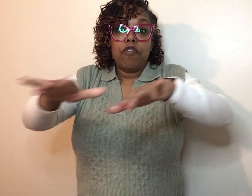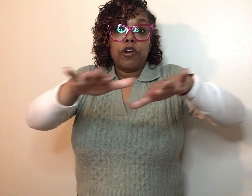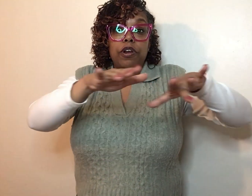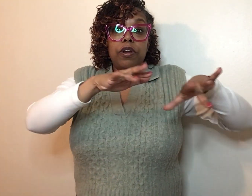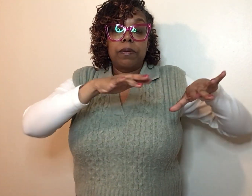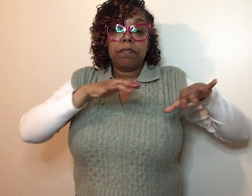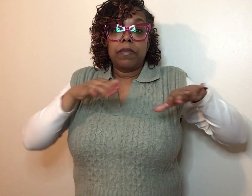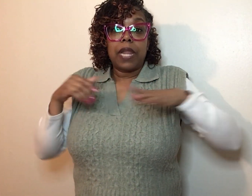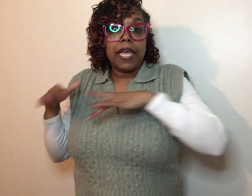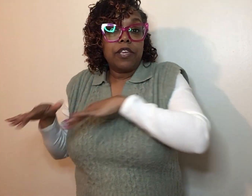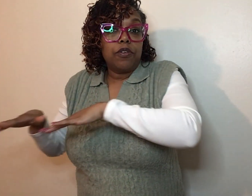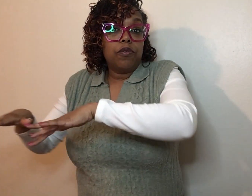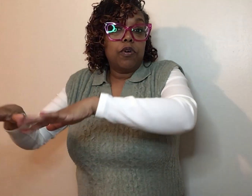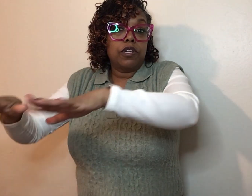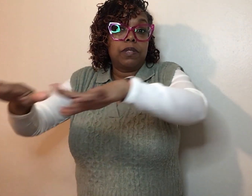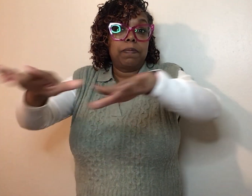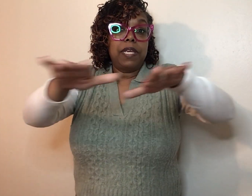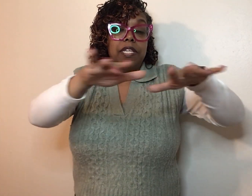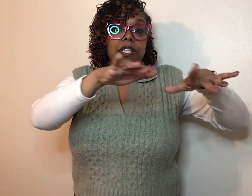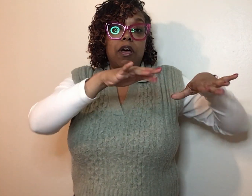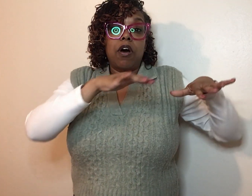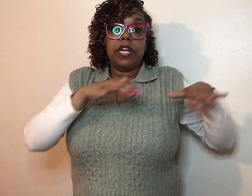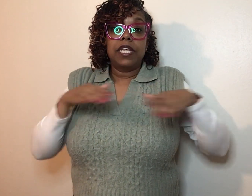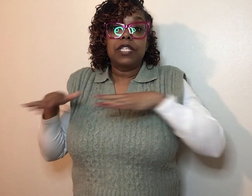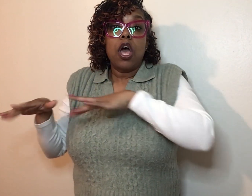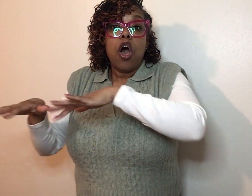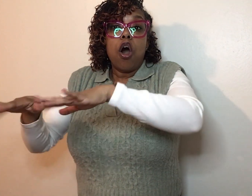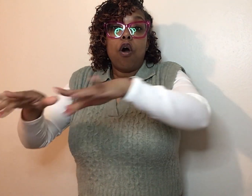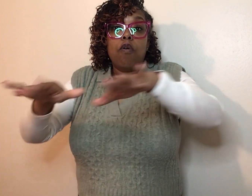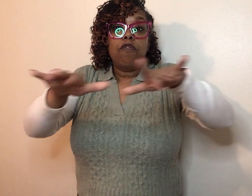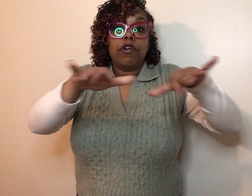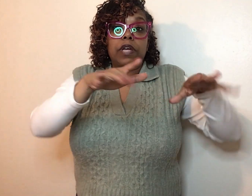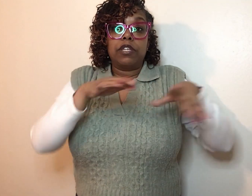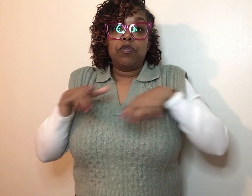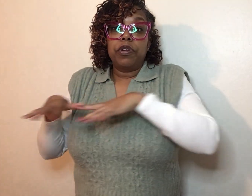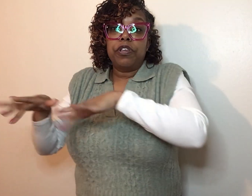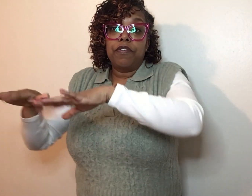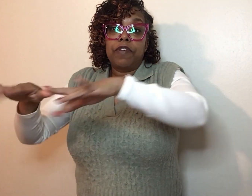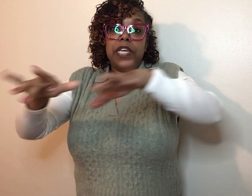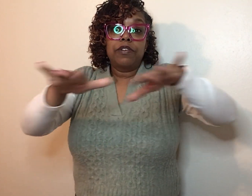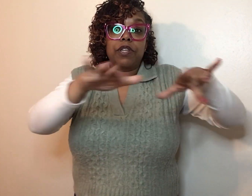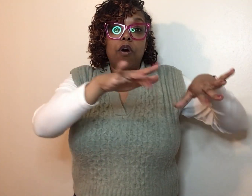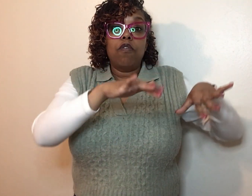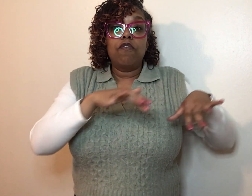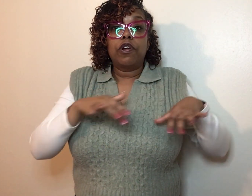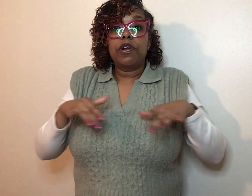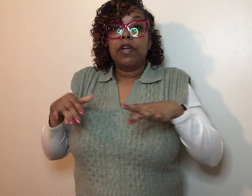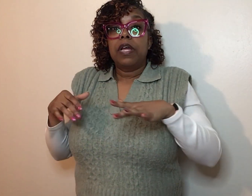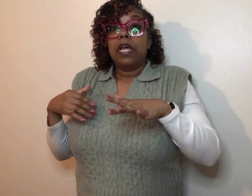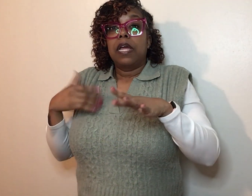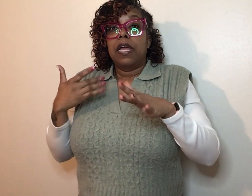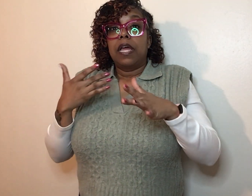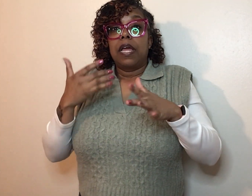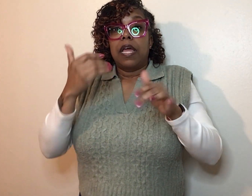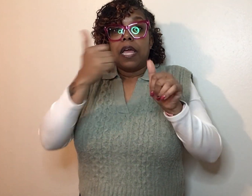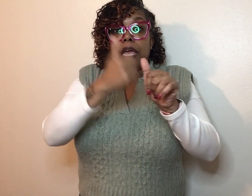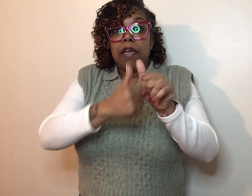over, like you are speaking to the audience, over, and twiddle your fingers, over